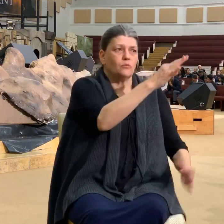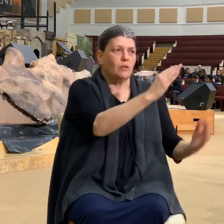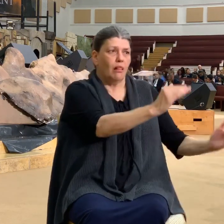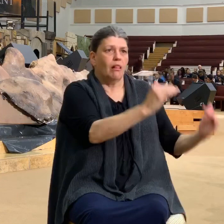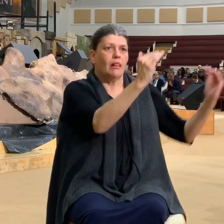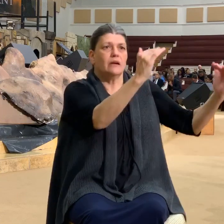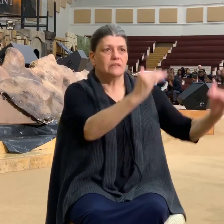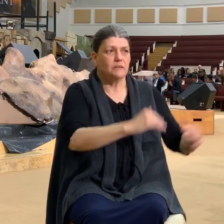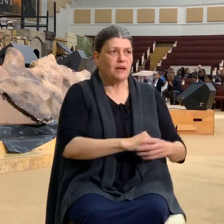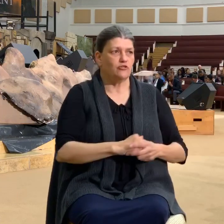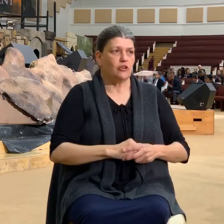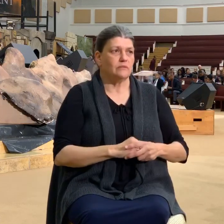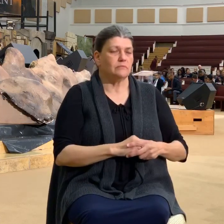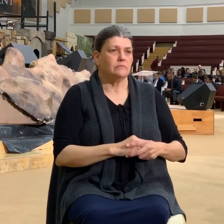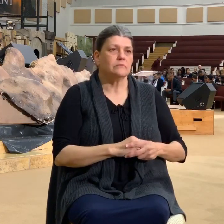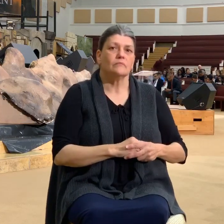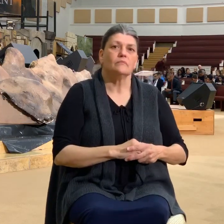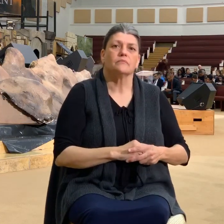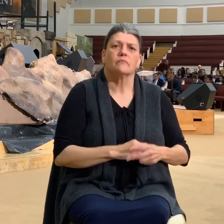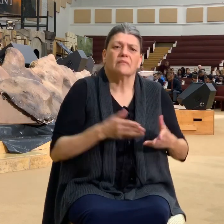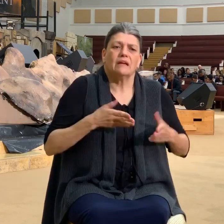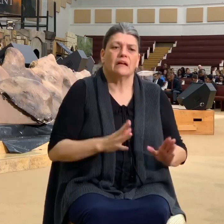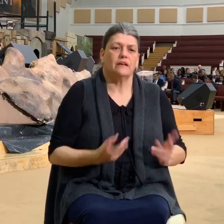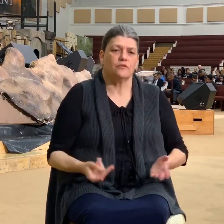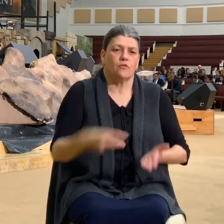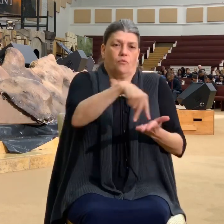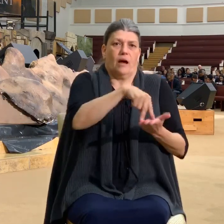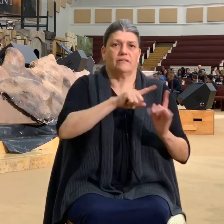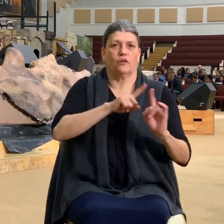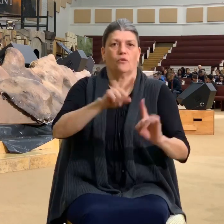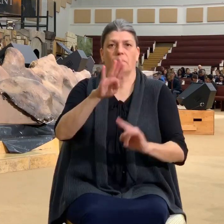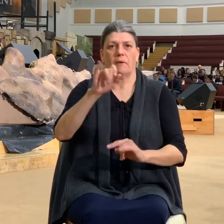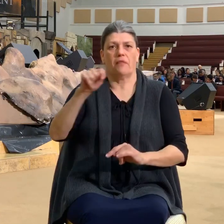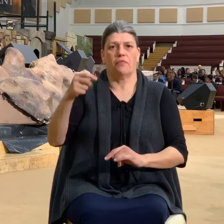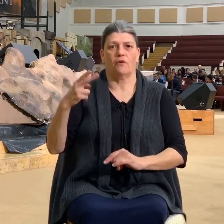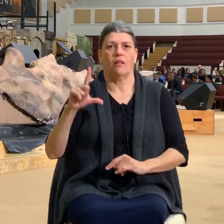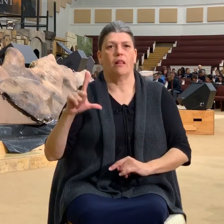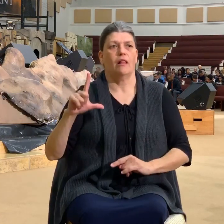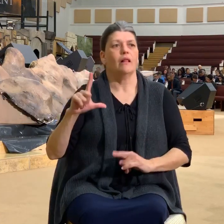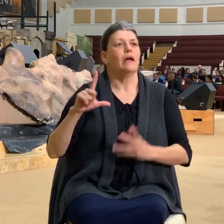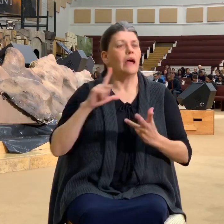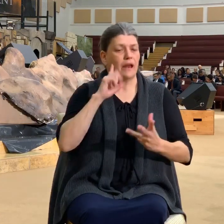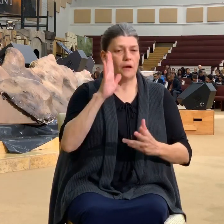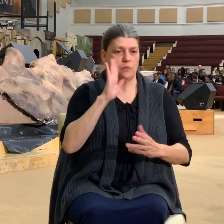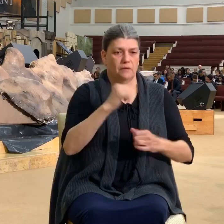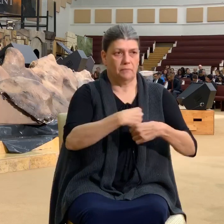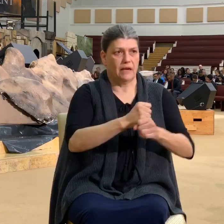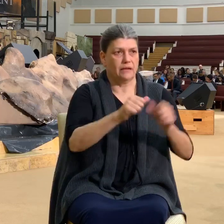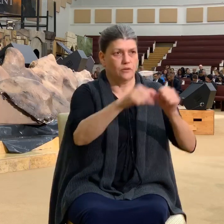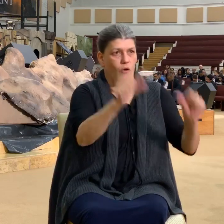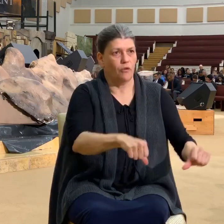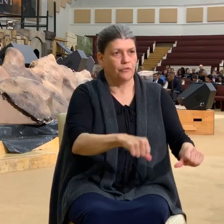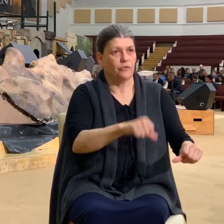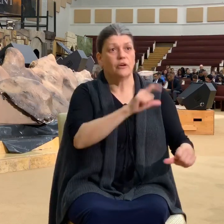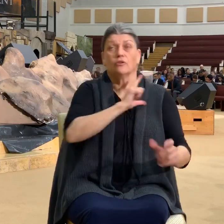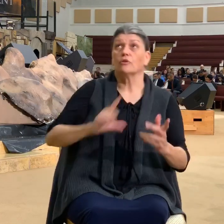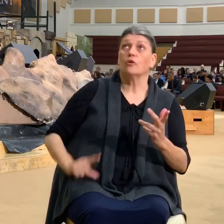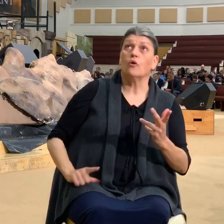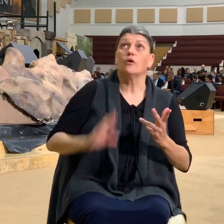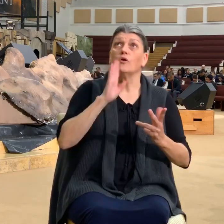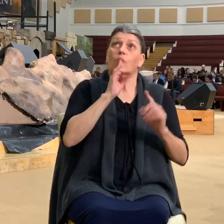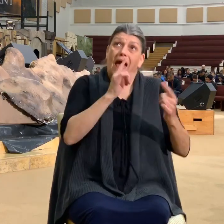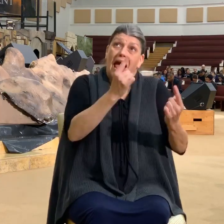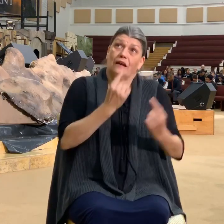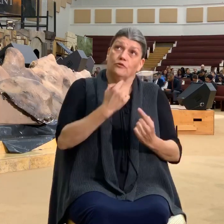dimension. And he said, "Let us arise and go to Bethel, and I will make there an altar to the Lord, who answered me in the day of my distress and was with